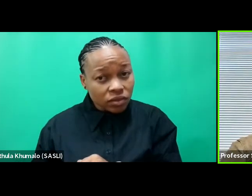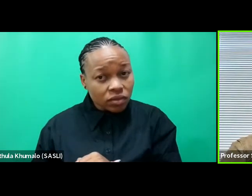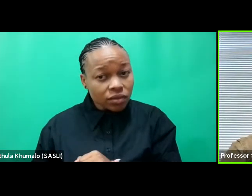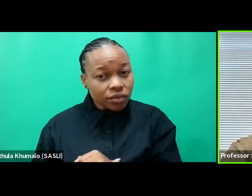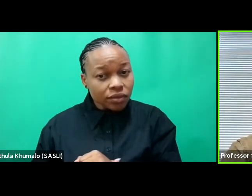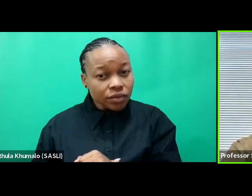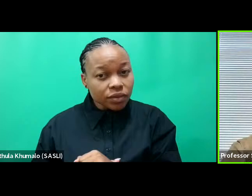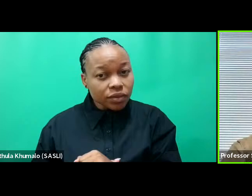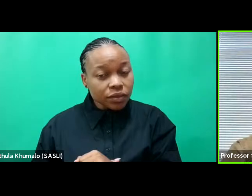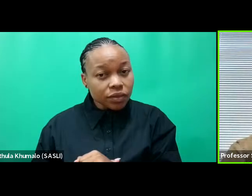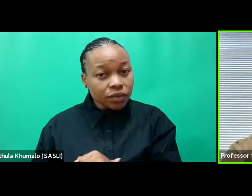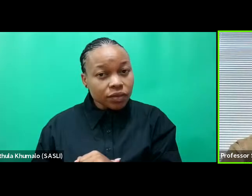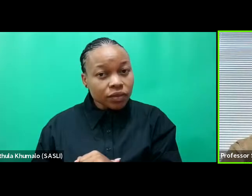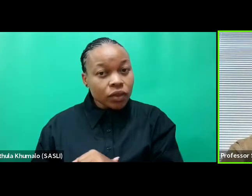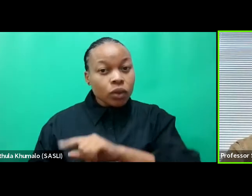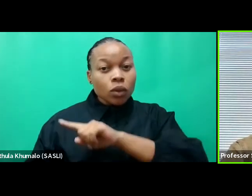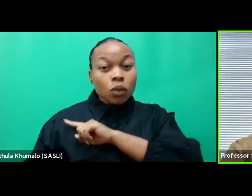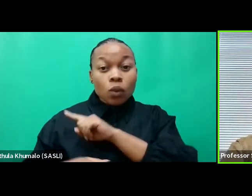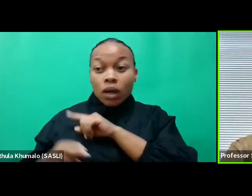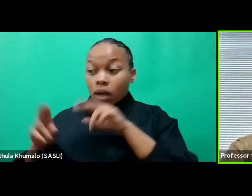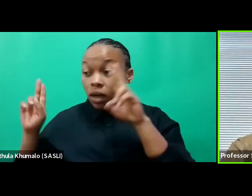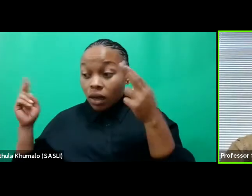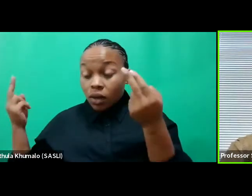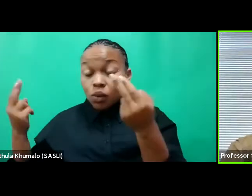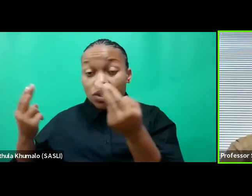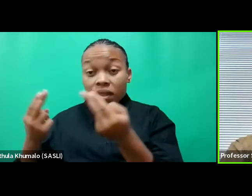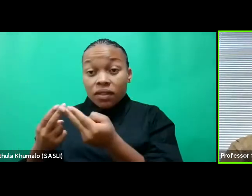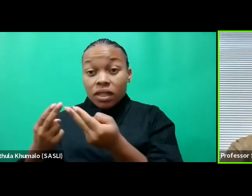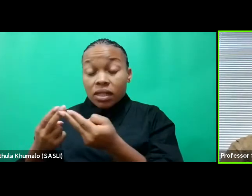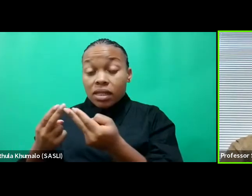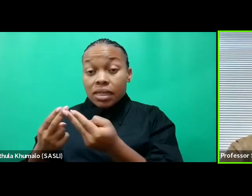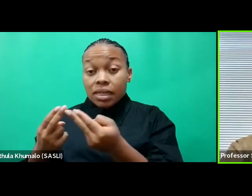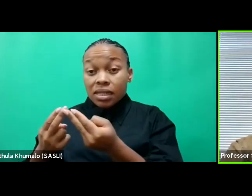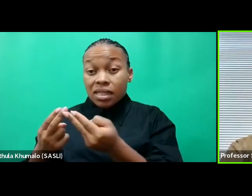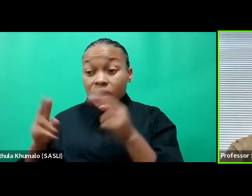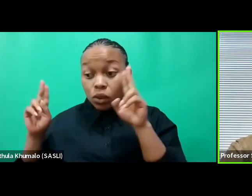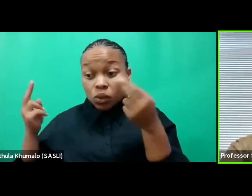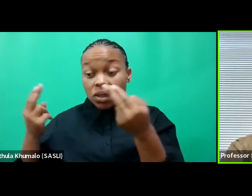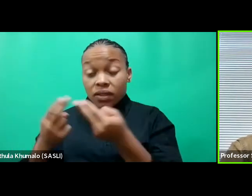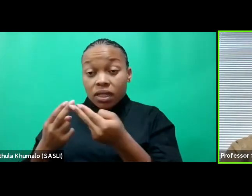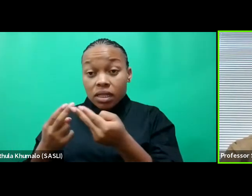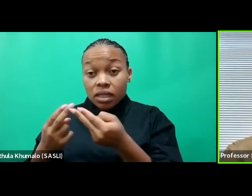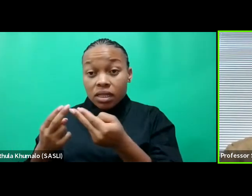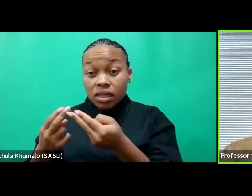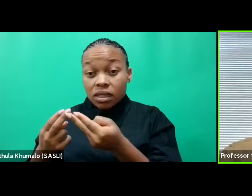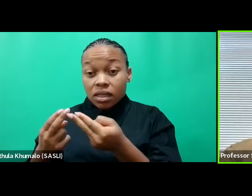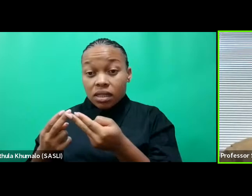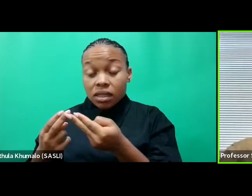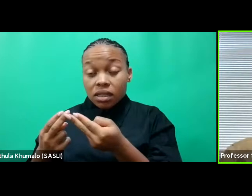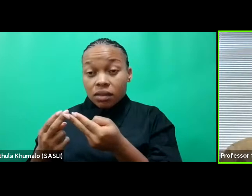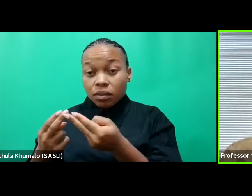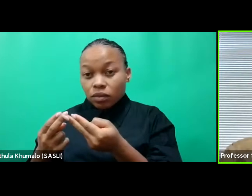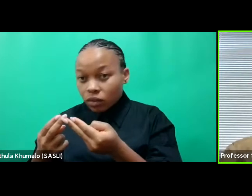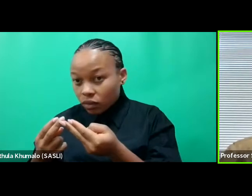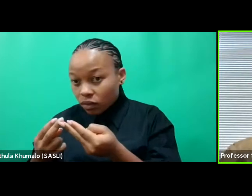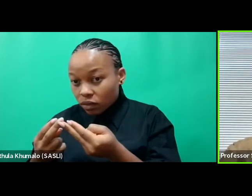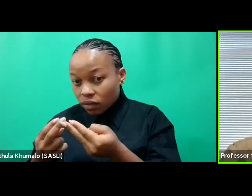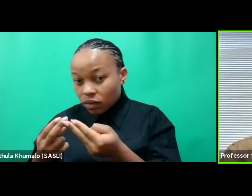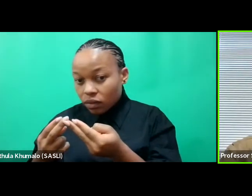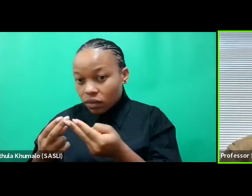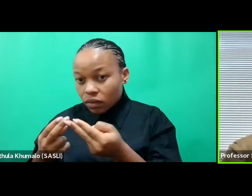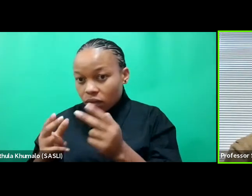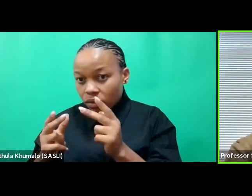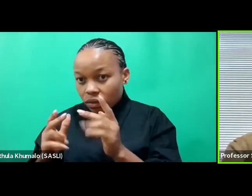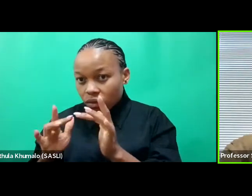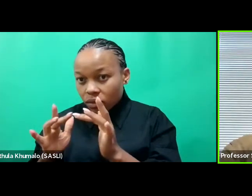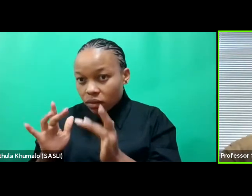employ people who are thinkers for society. And so what do universities do?